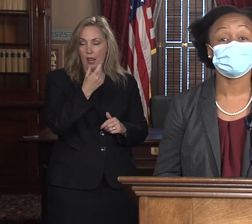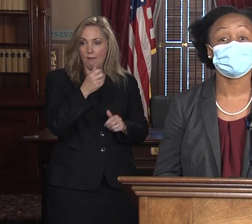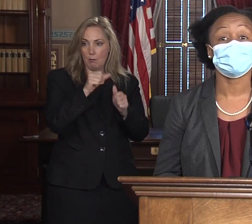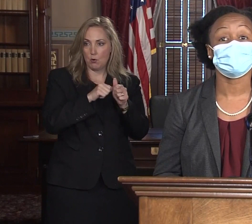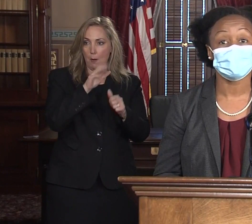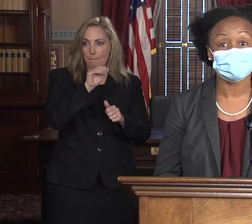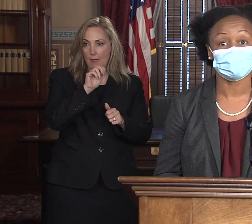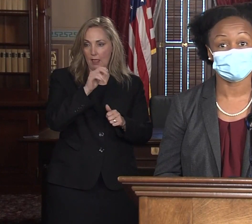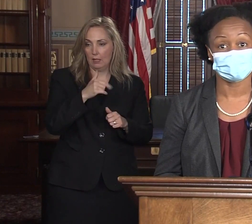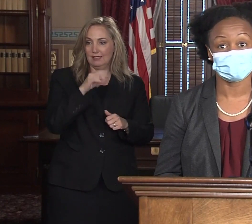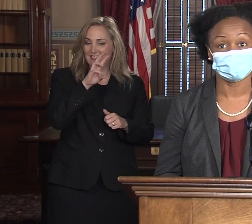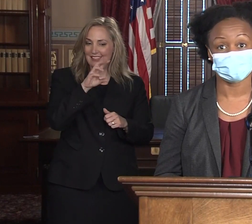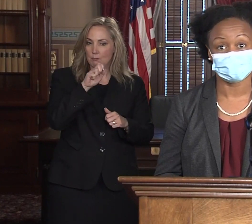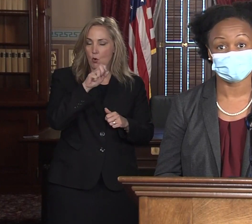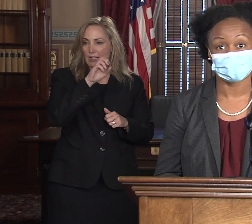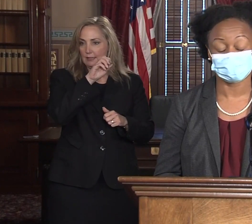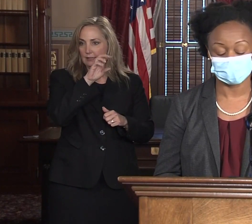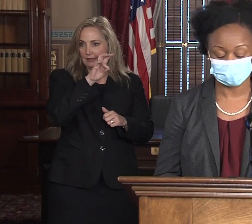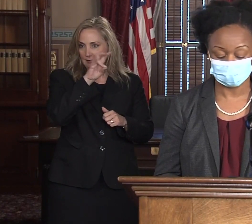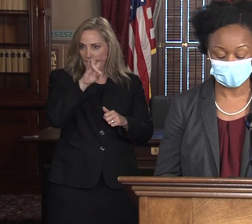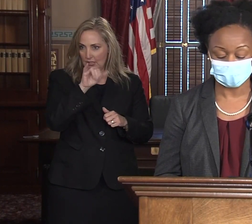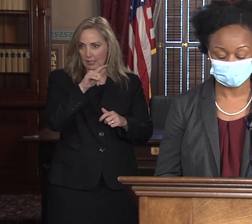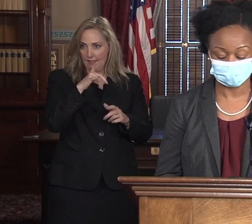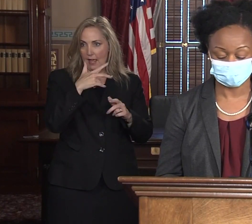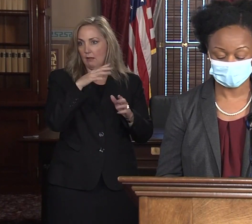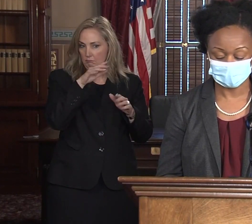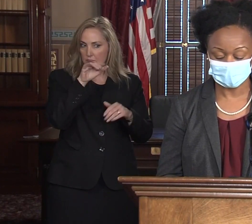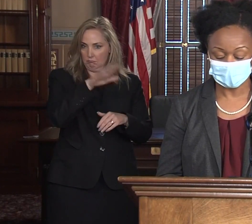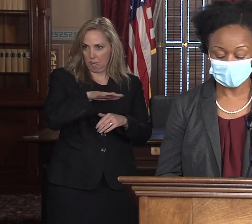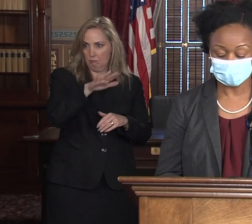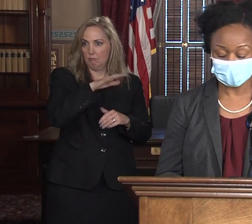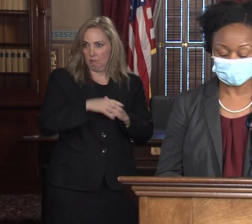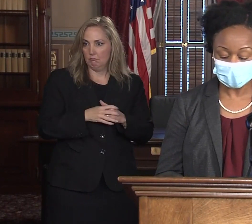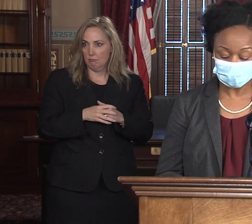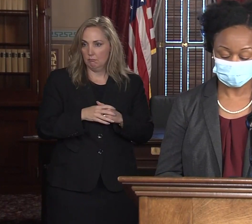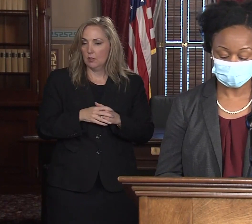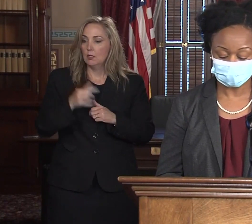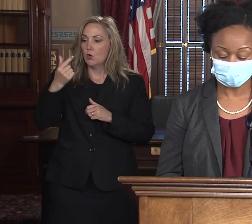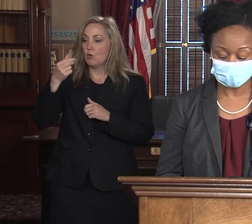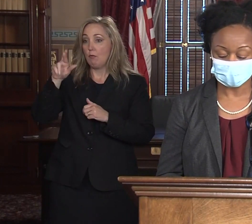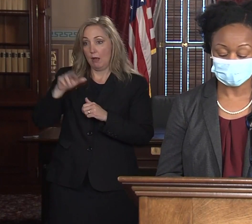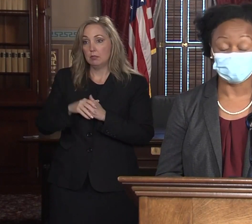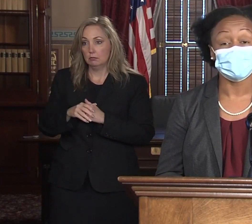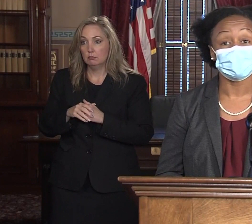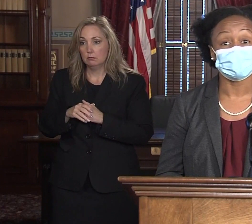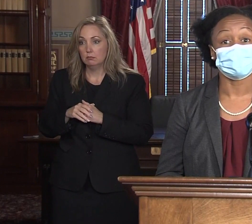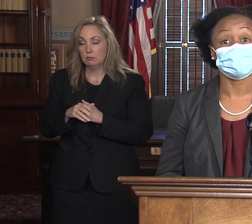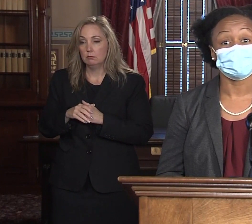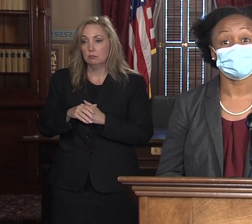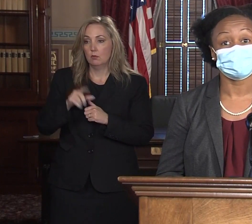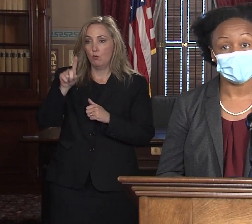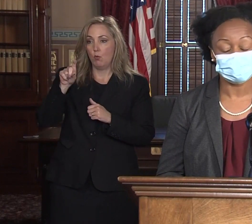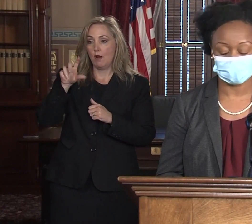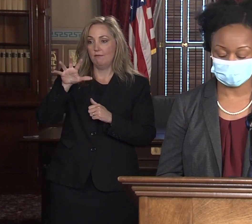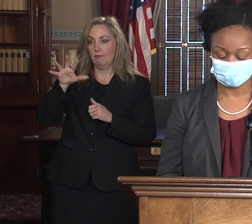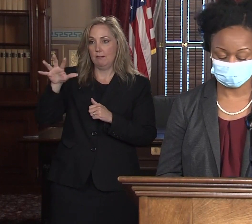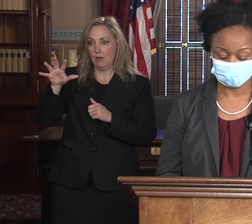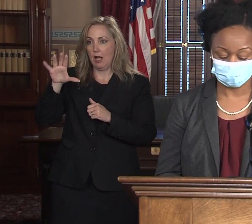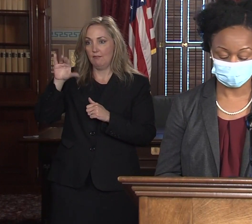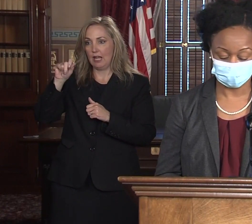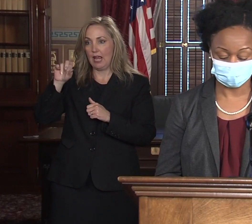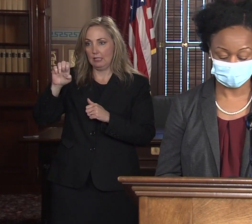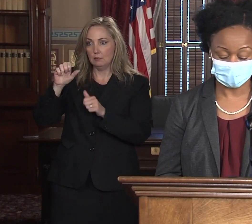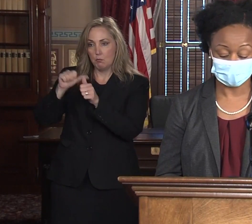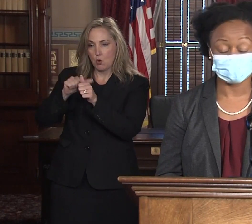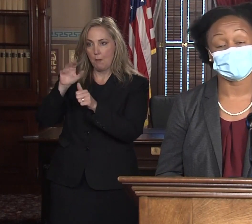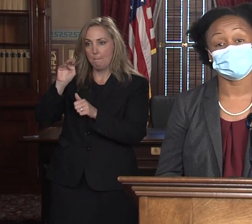and 6.7% of tests in that region are positive. The Grand Rapids region is at 155 cases